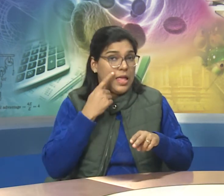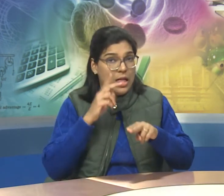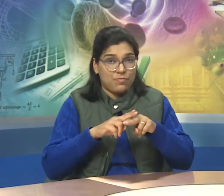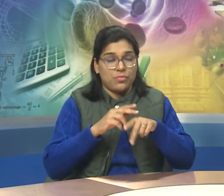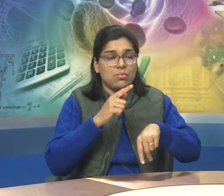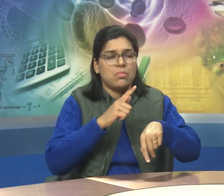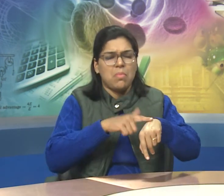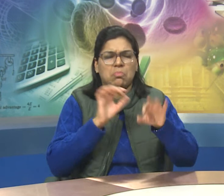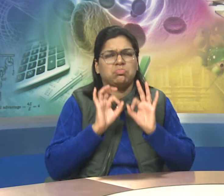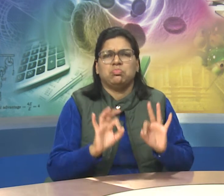Example,